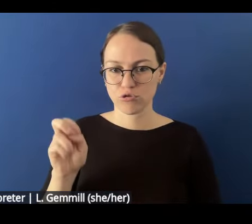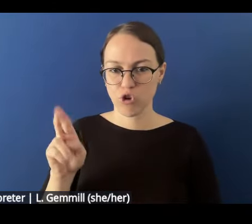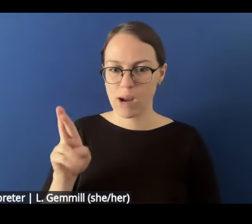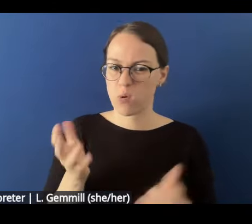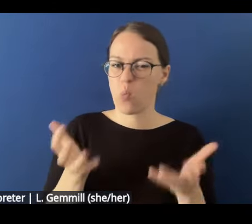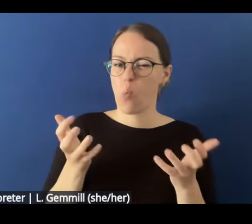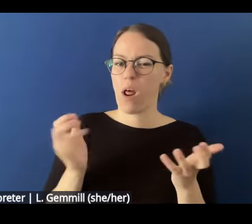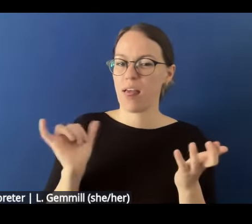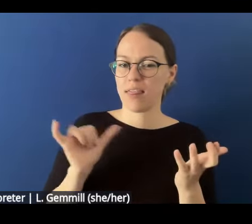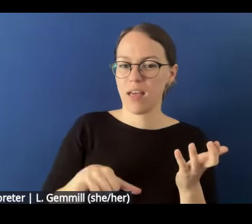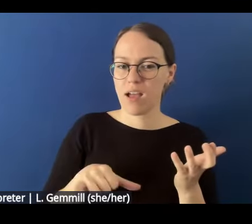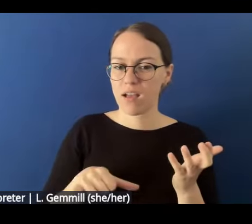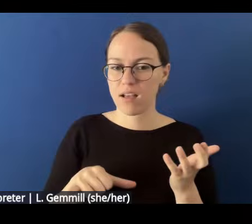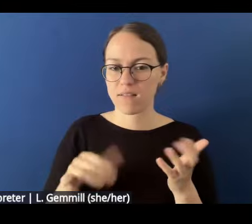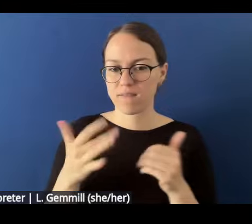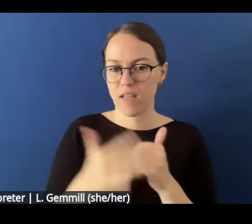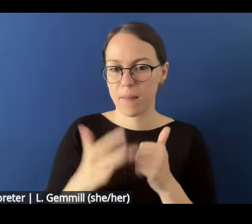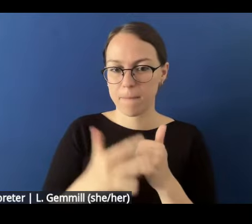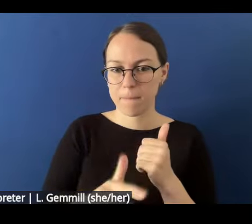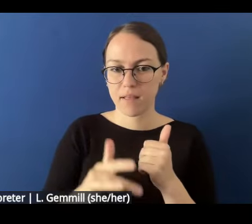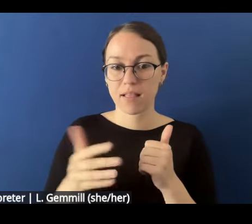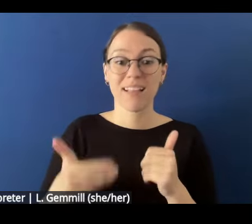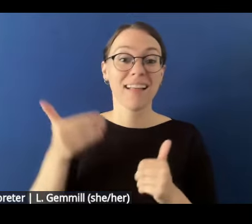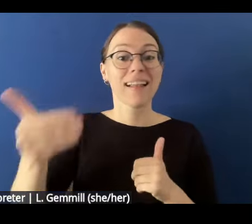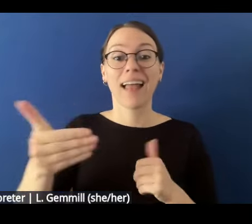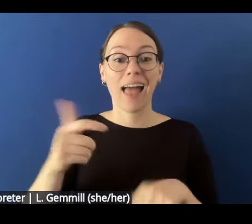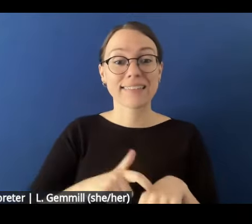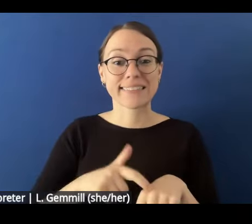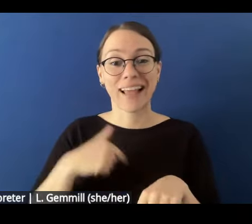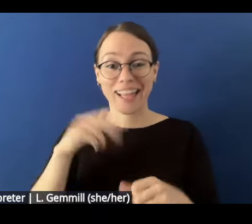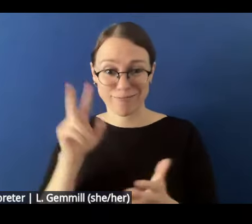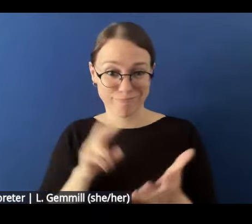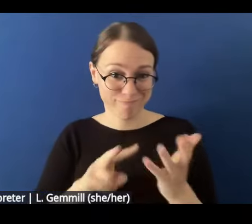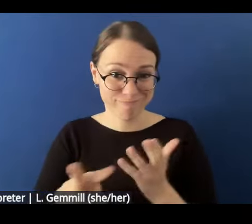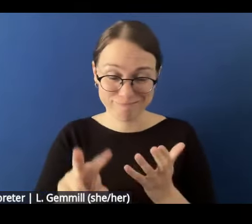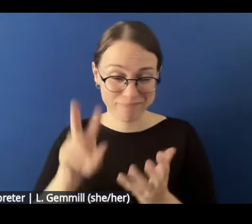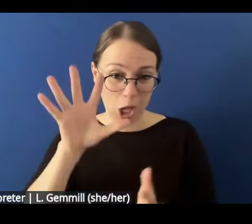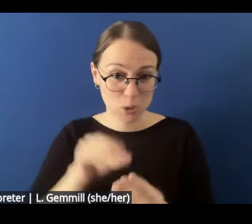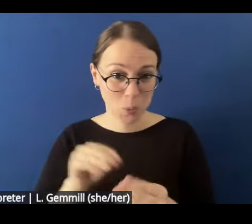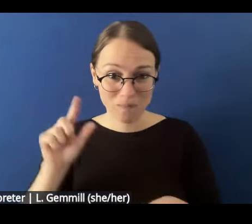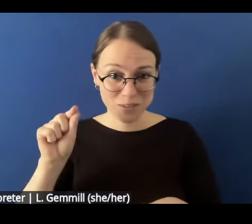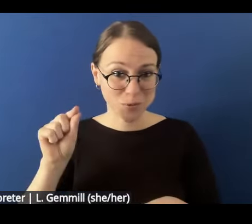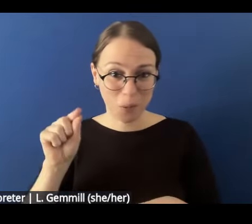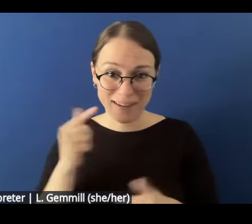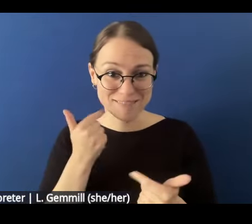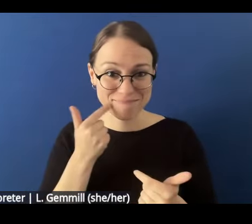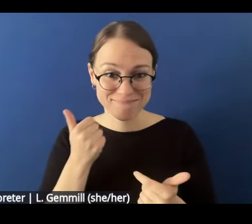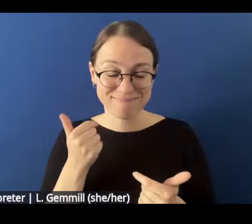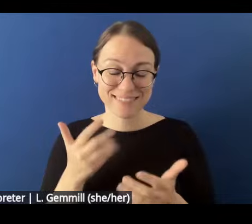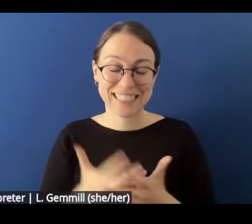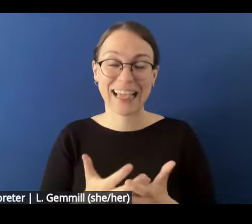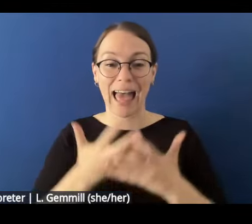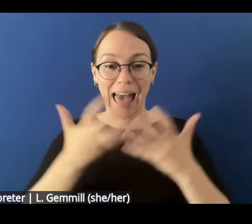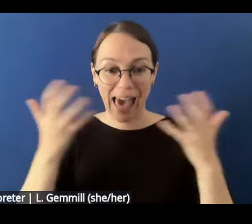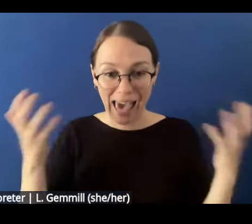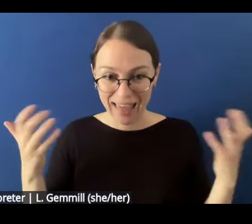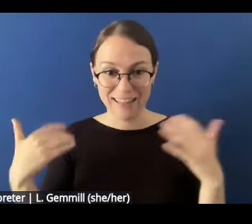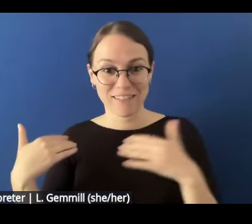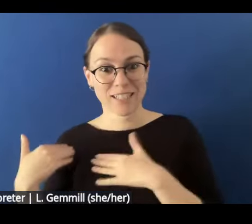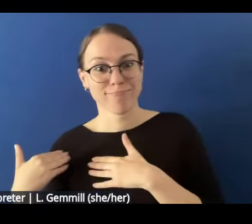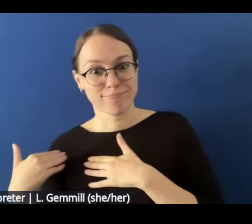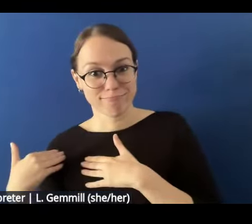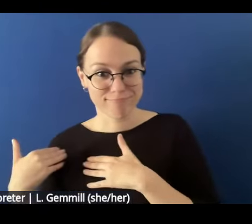that, you know, next time we'll probably have 20, right? We're gonna have a lot of work. And we